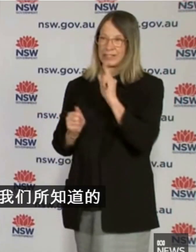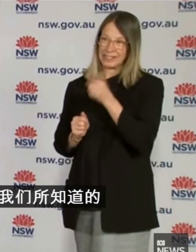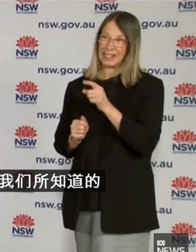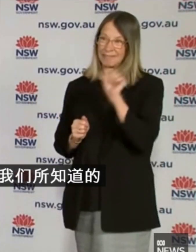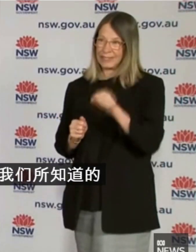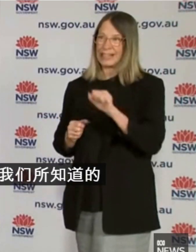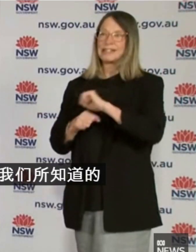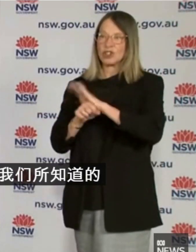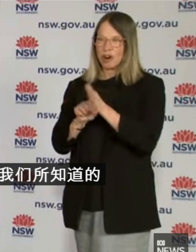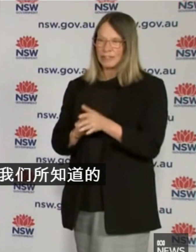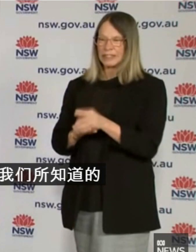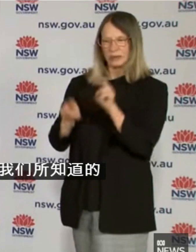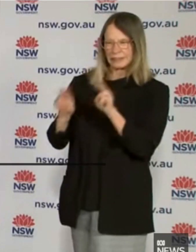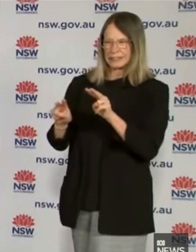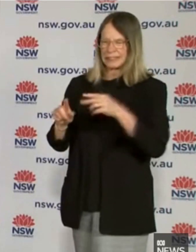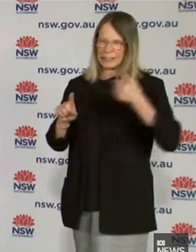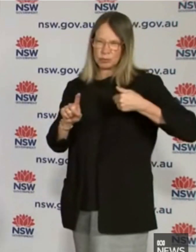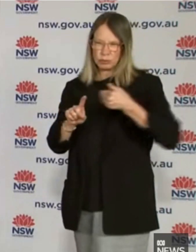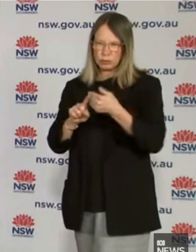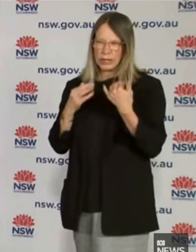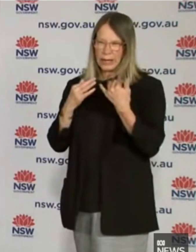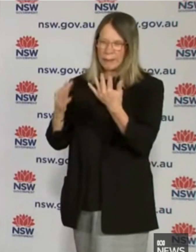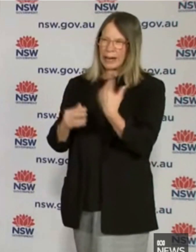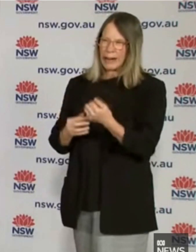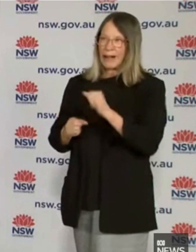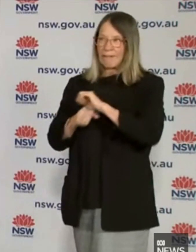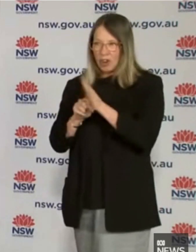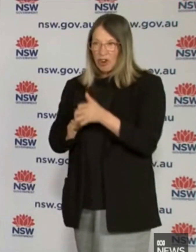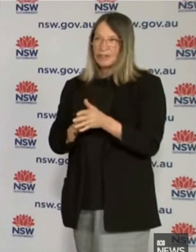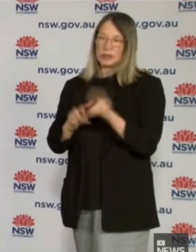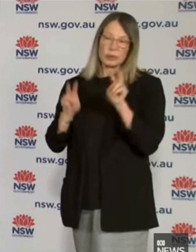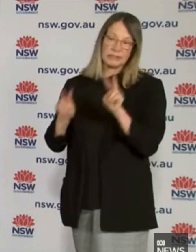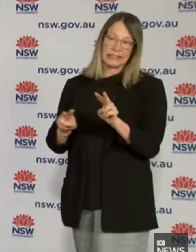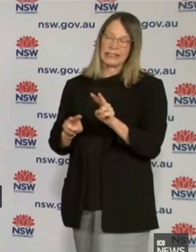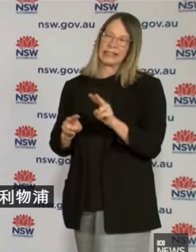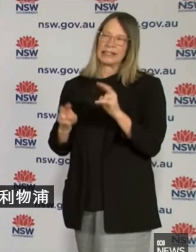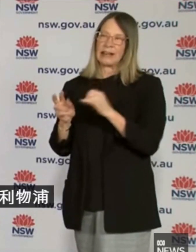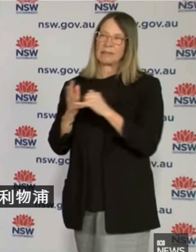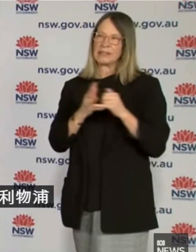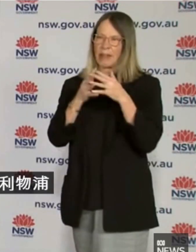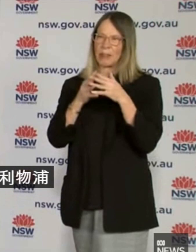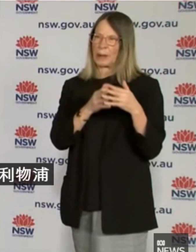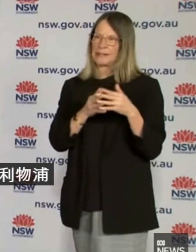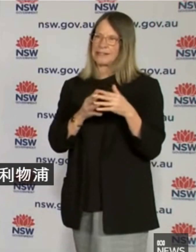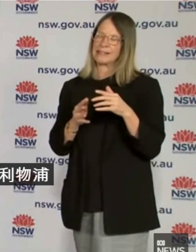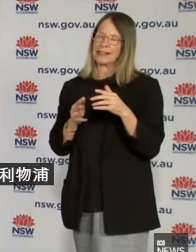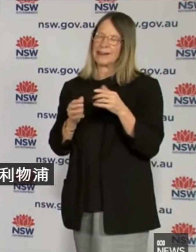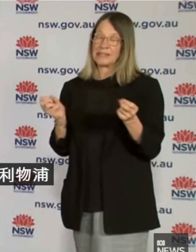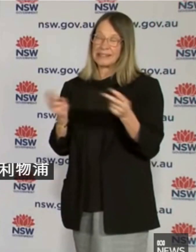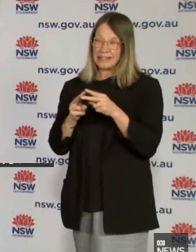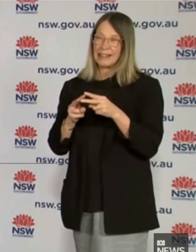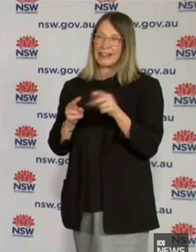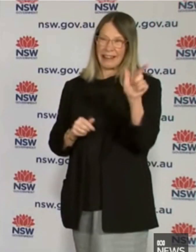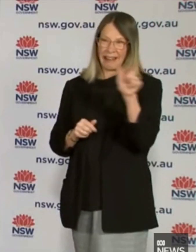what we've been observing in recent weeks at southwestern Sydney, is one of the most affected areas, and Liverpool Hospital obviously being a